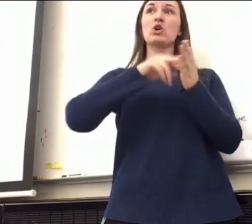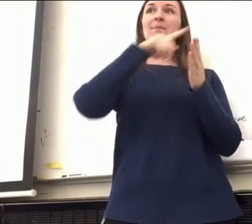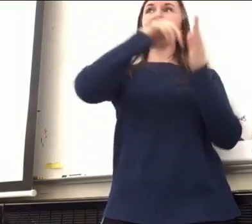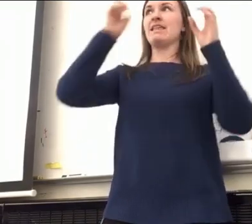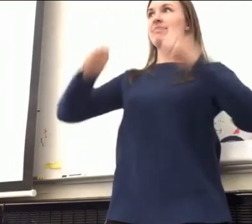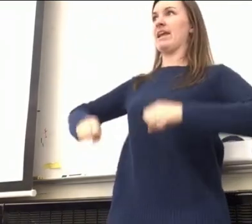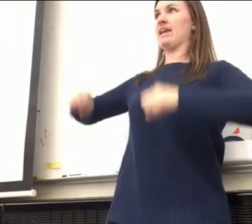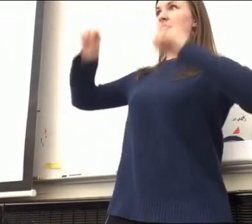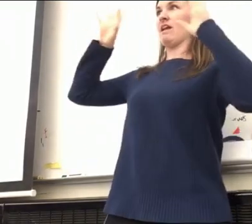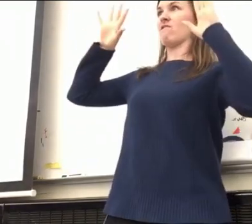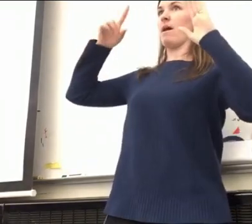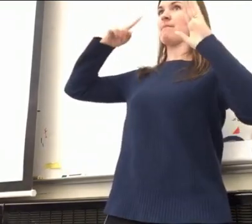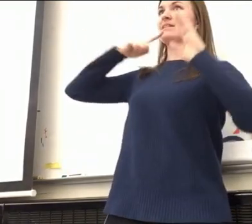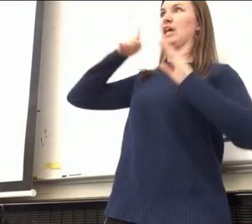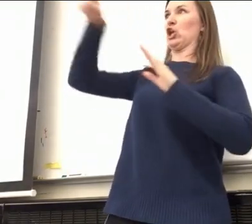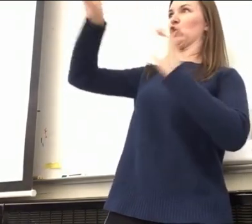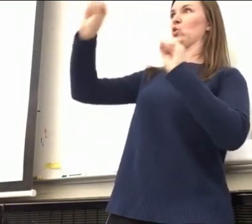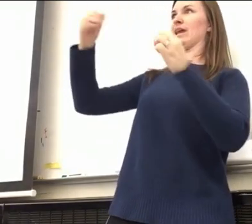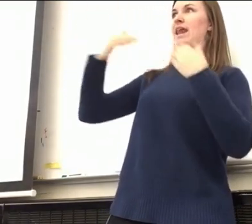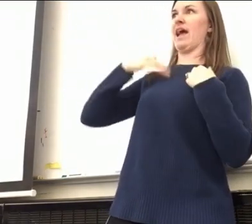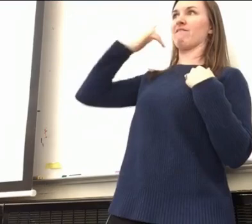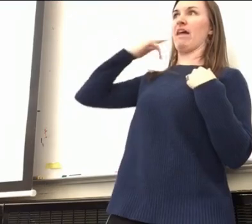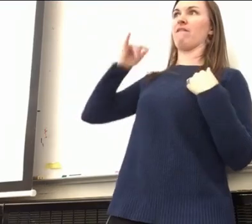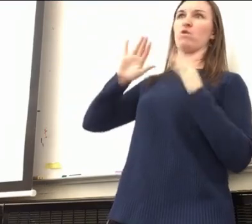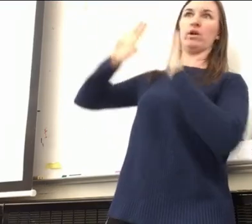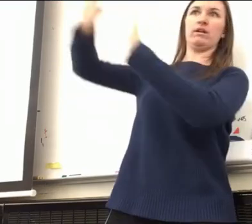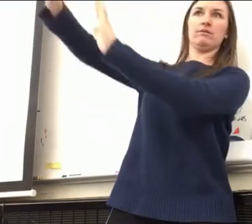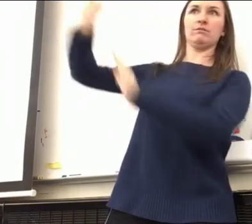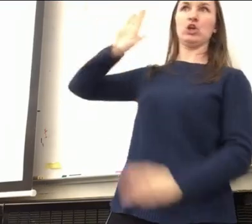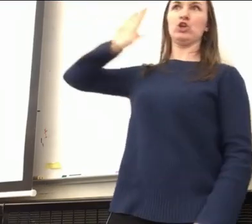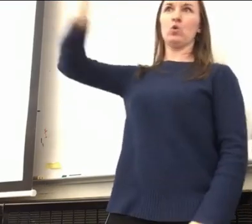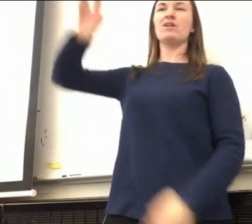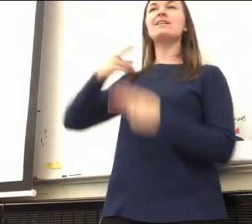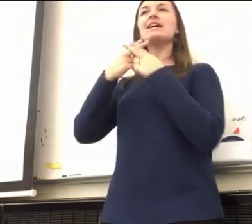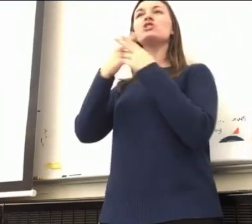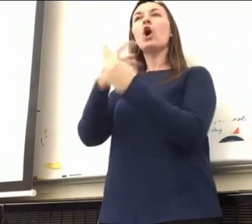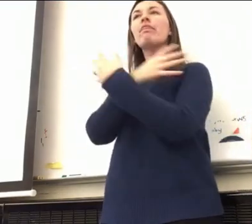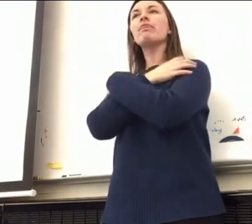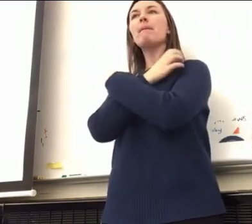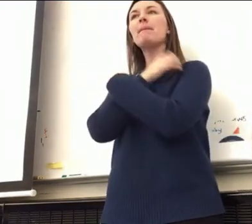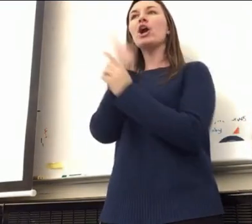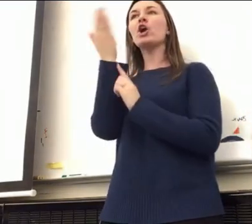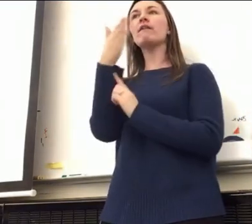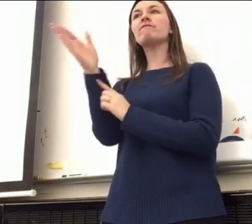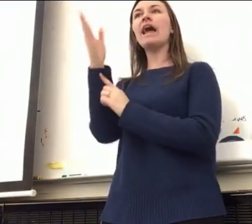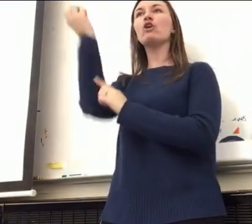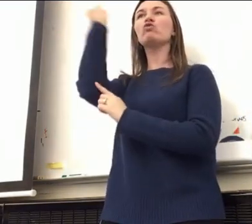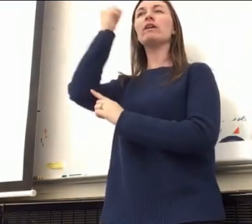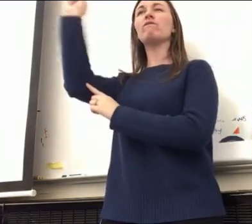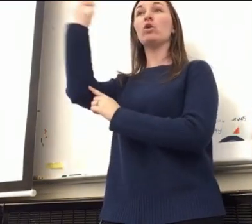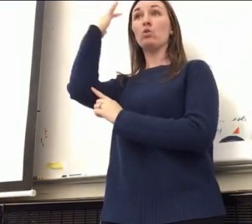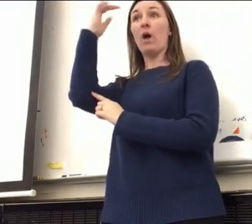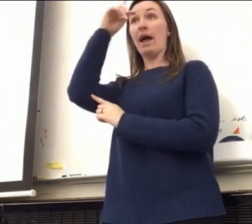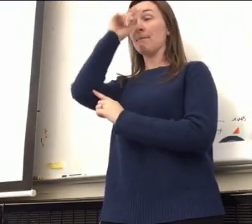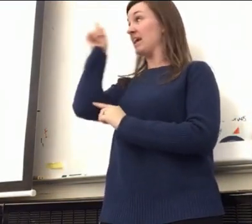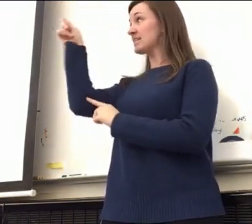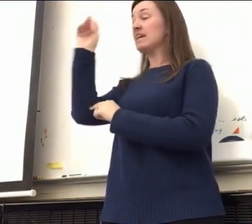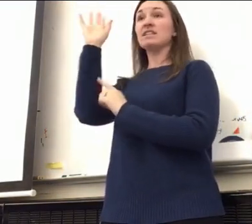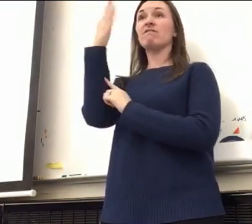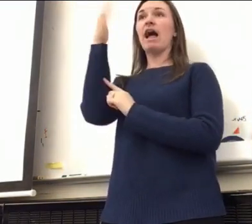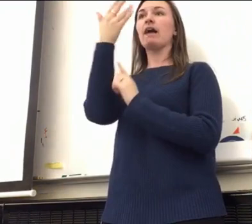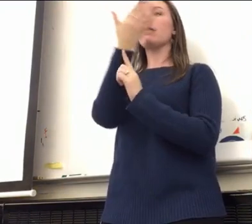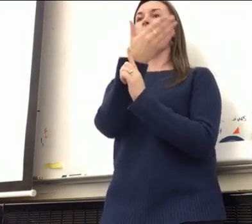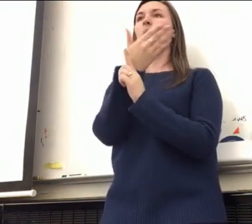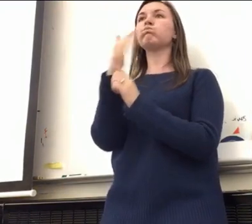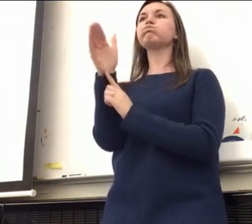up California as a state. Okay? This is called the Bear Flag Revolt, because at the end, they raised the flag with the bear, and in remembrance